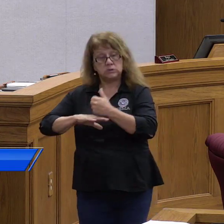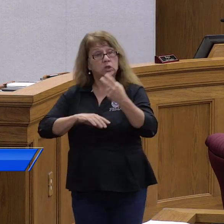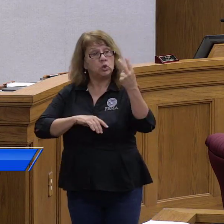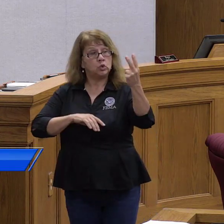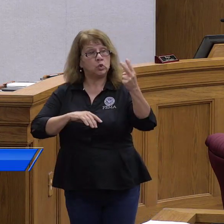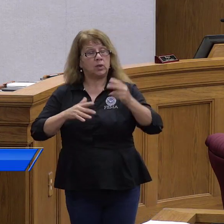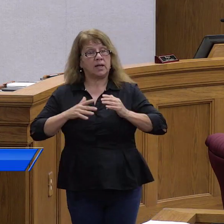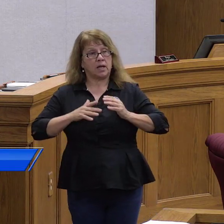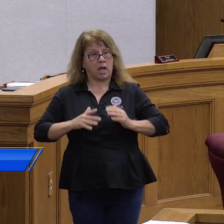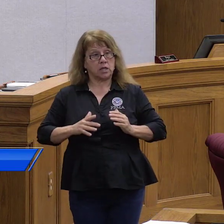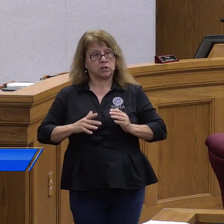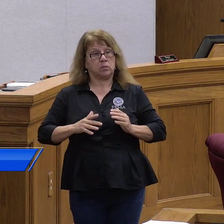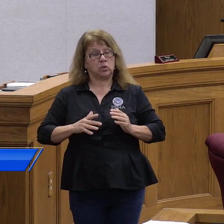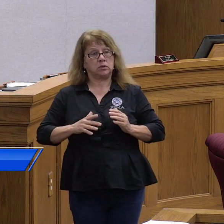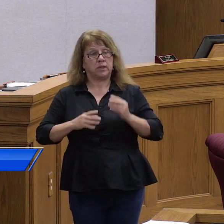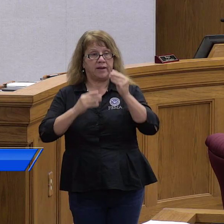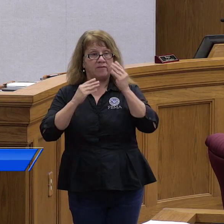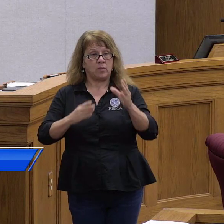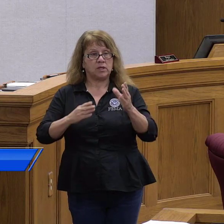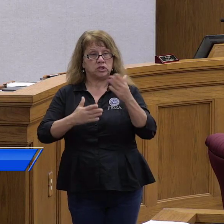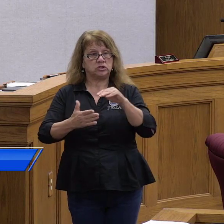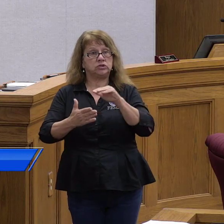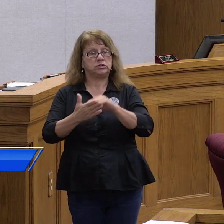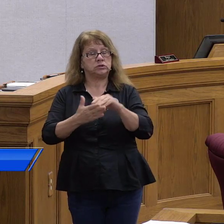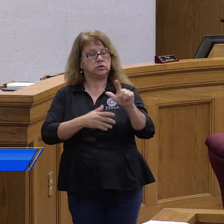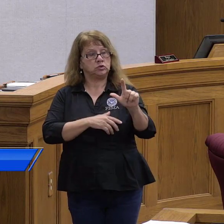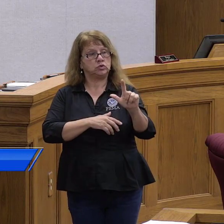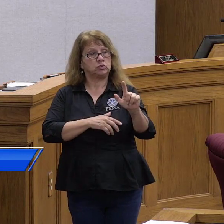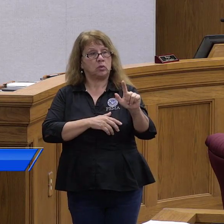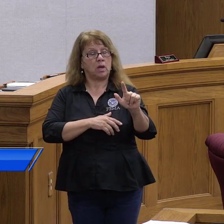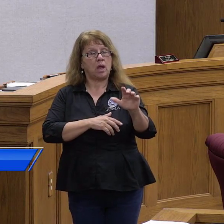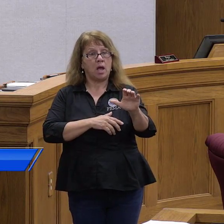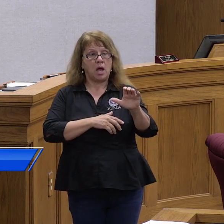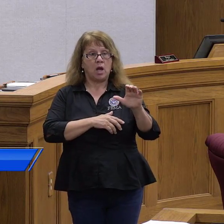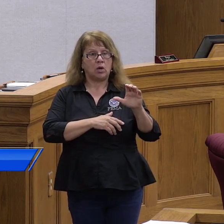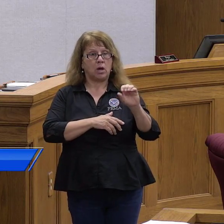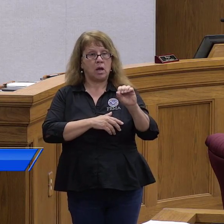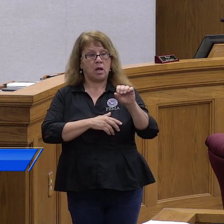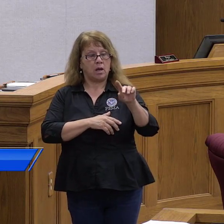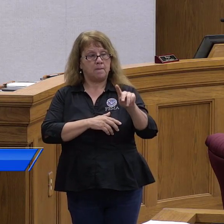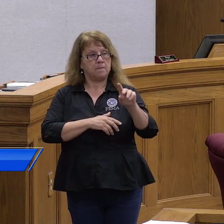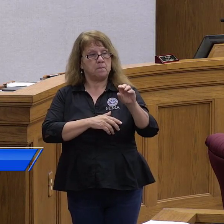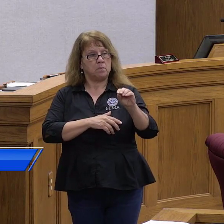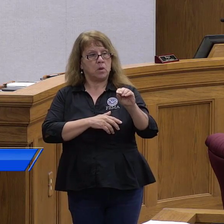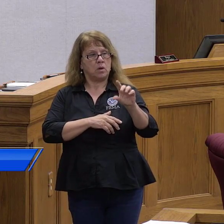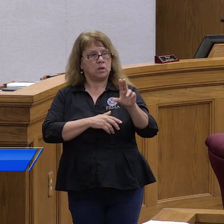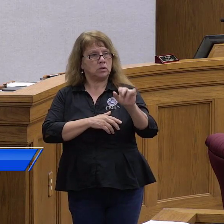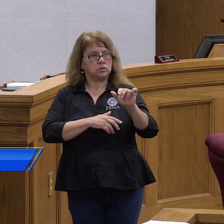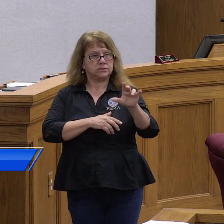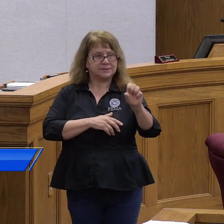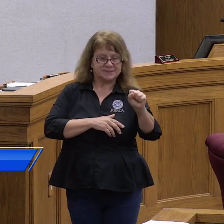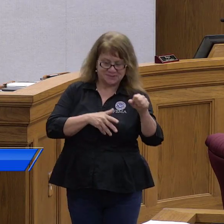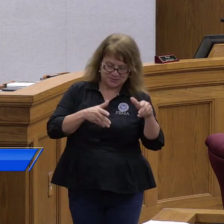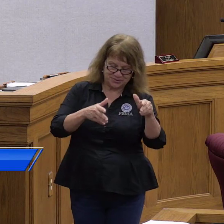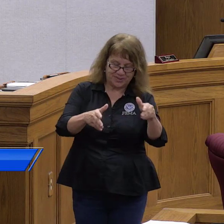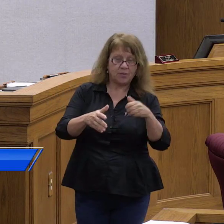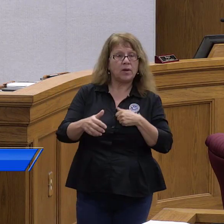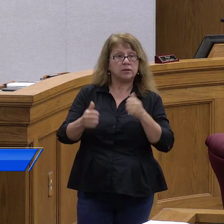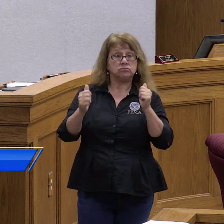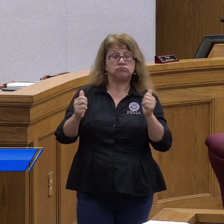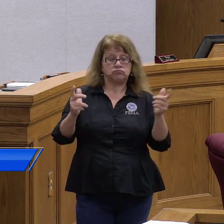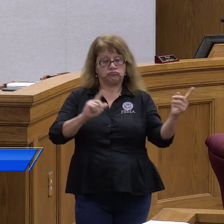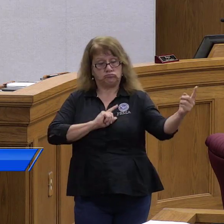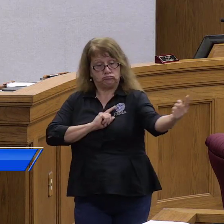at 2150 Opelousas Street. This is a location where you can walk up and speak to Entergy representatives. We are